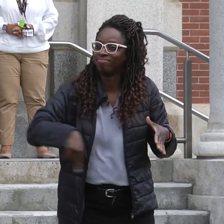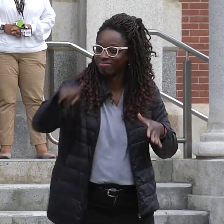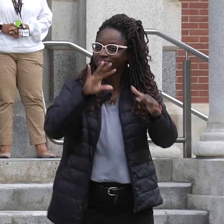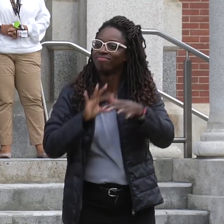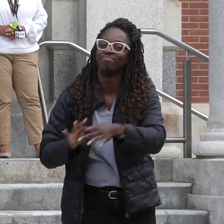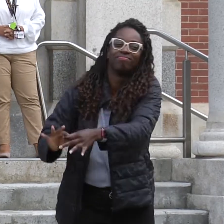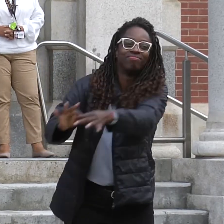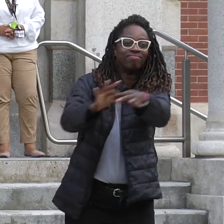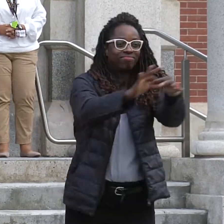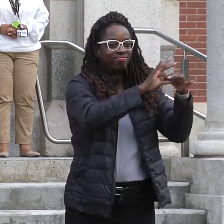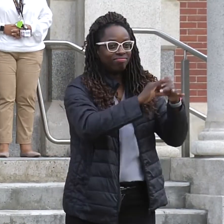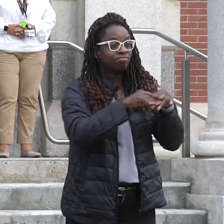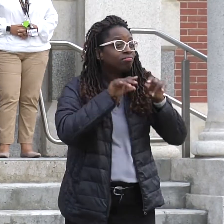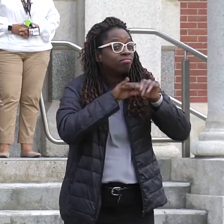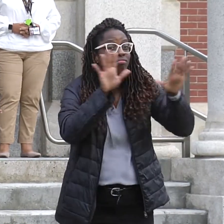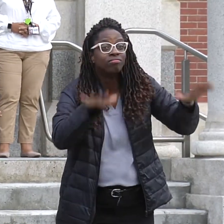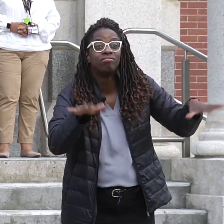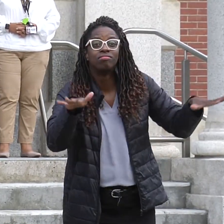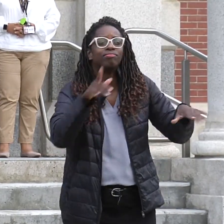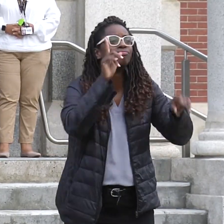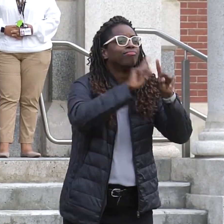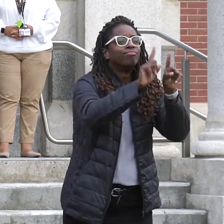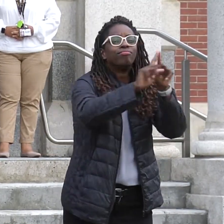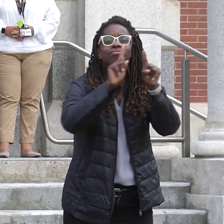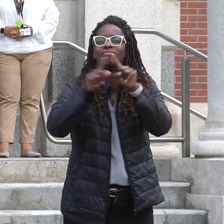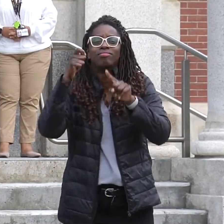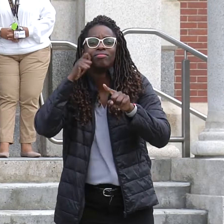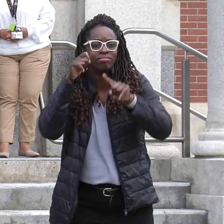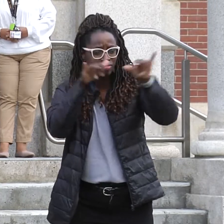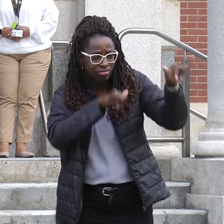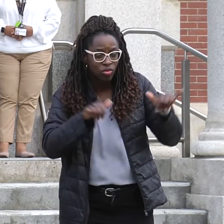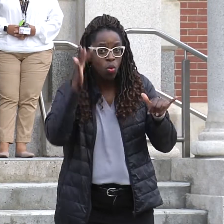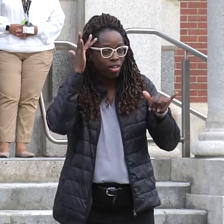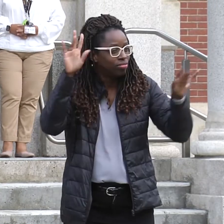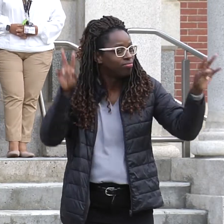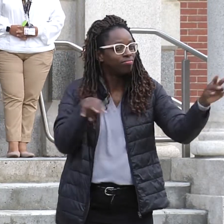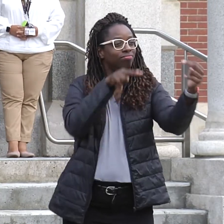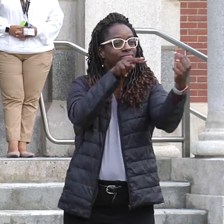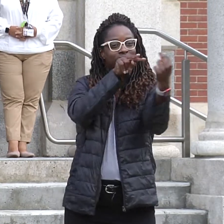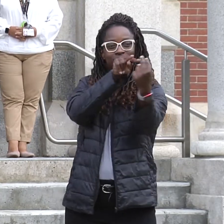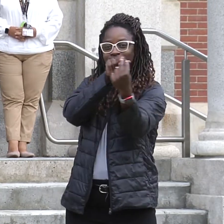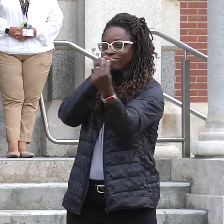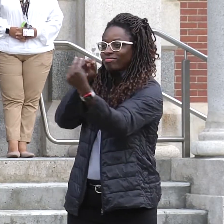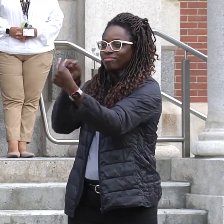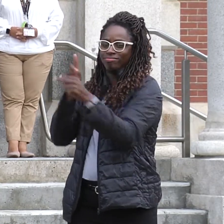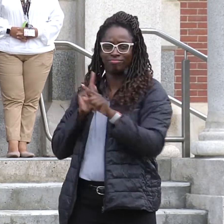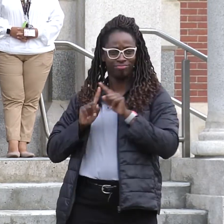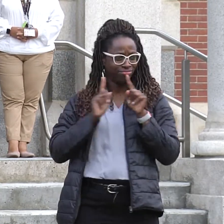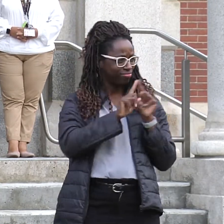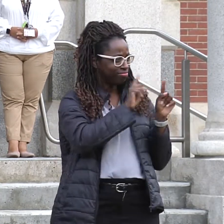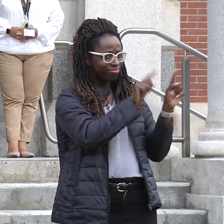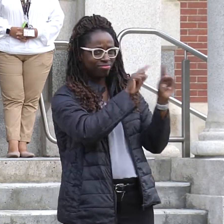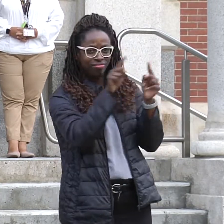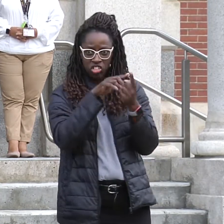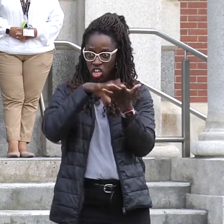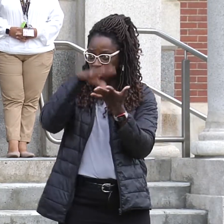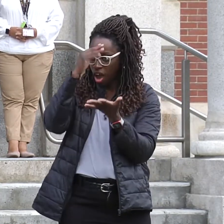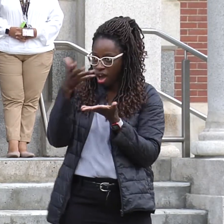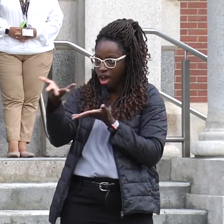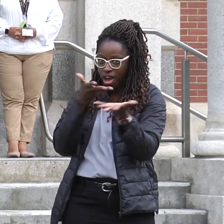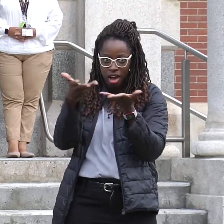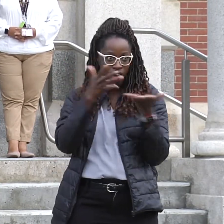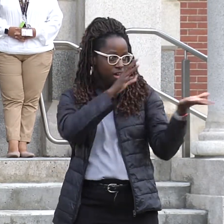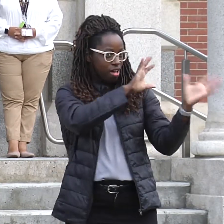ground and lessons to be learned from it all around. It's comprised of the excellence and imperfections of its